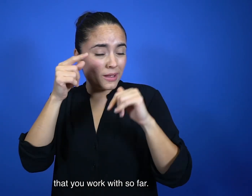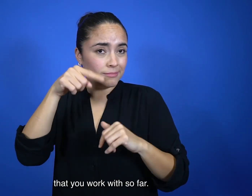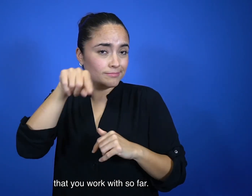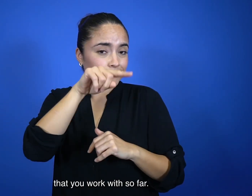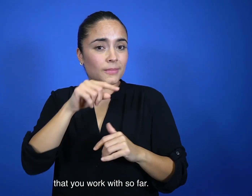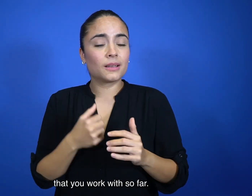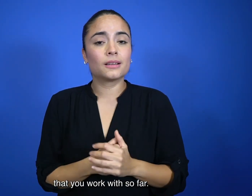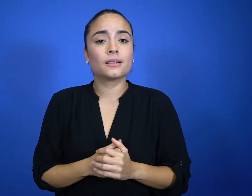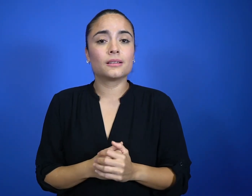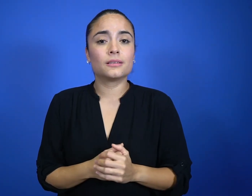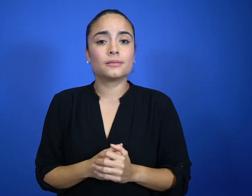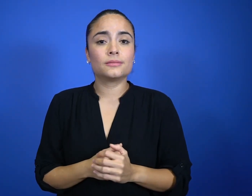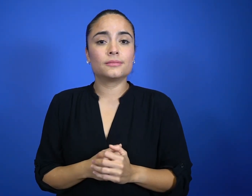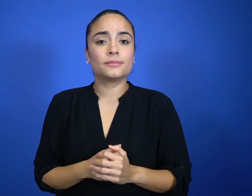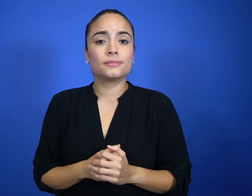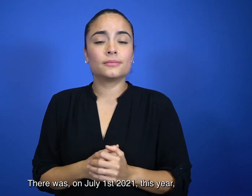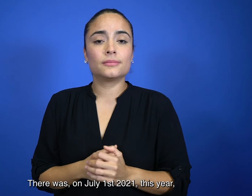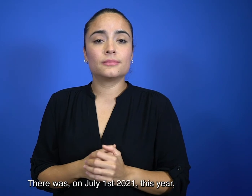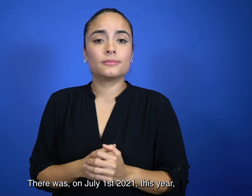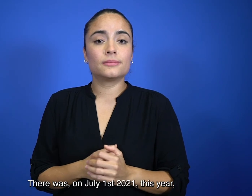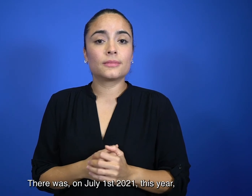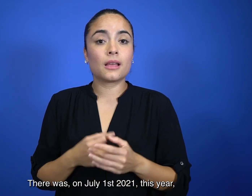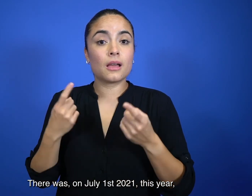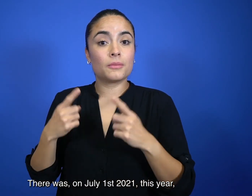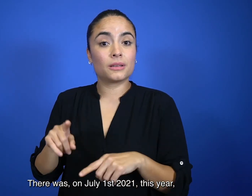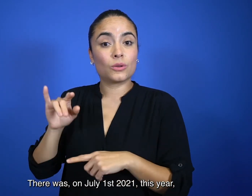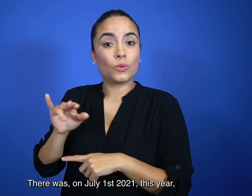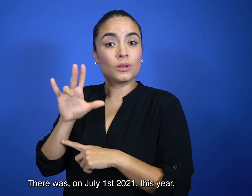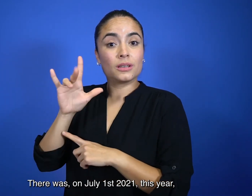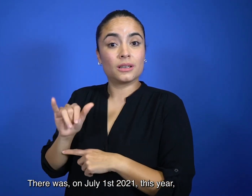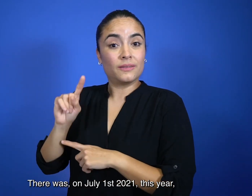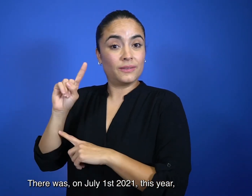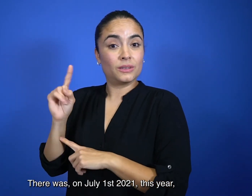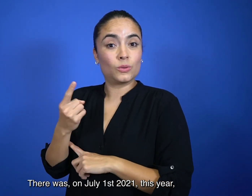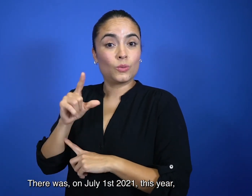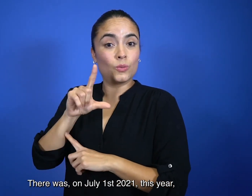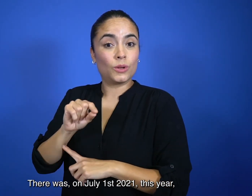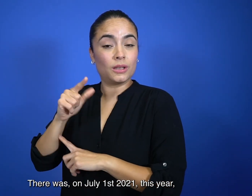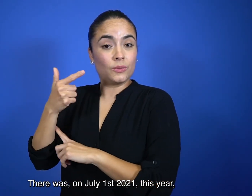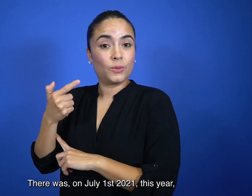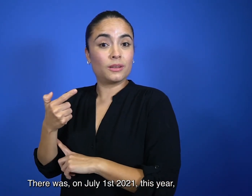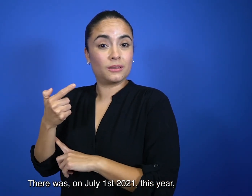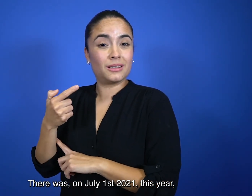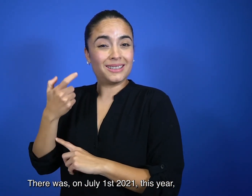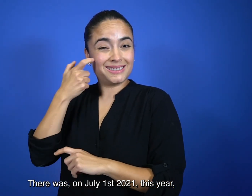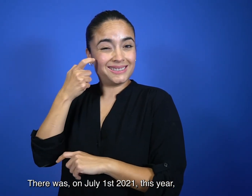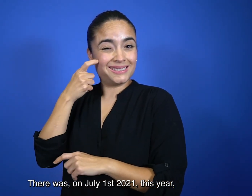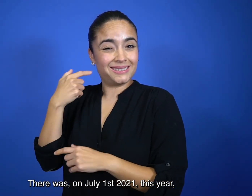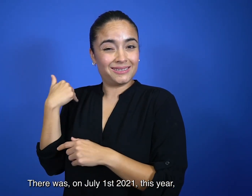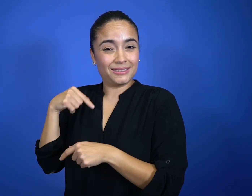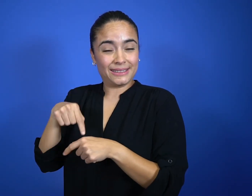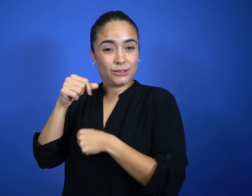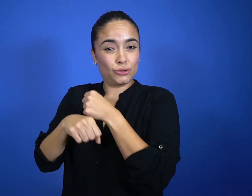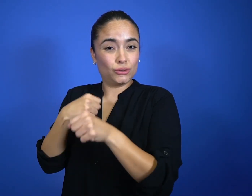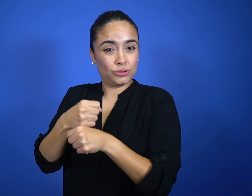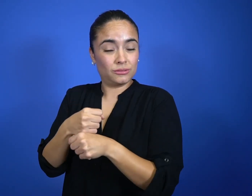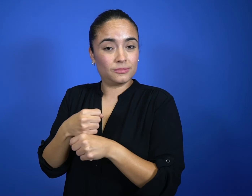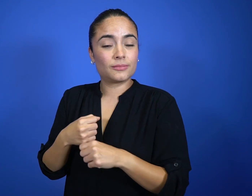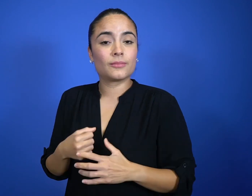for. There was, on July 1st, 2021, this year,